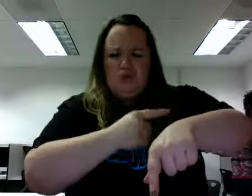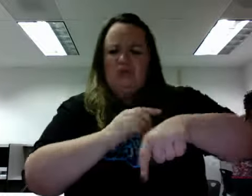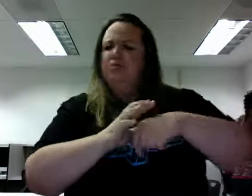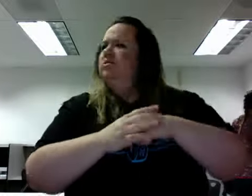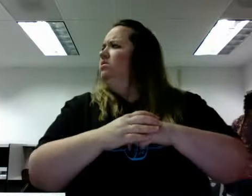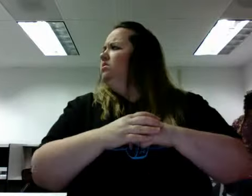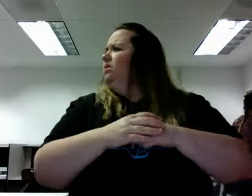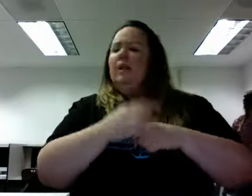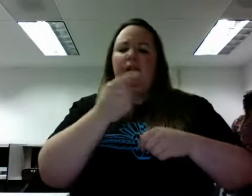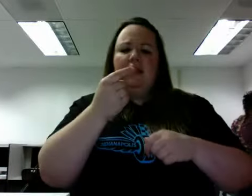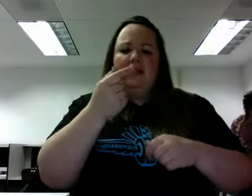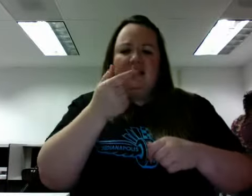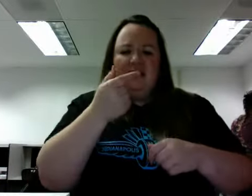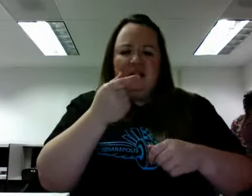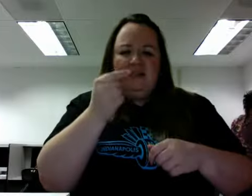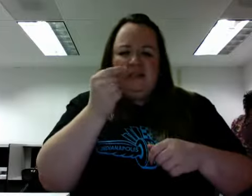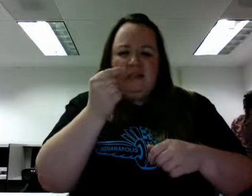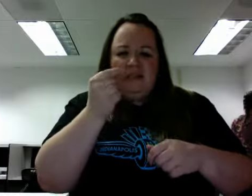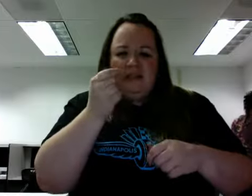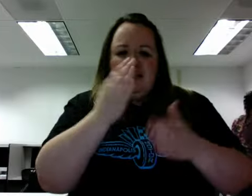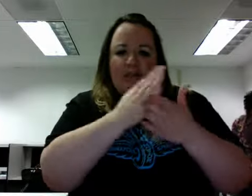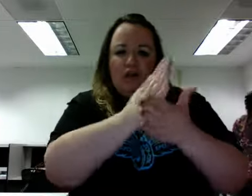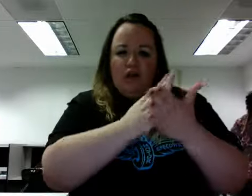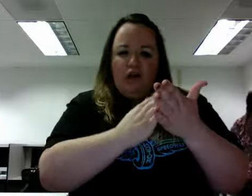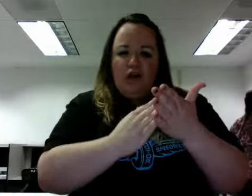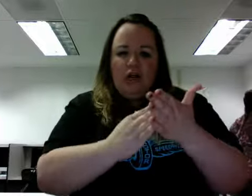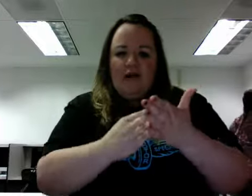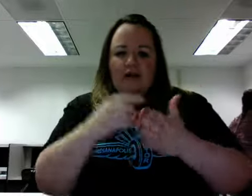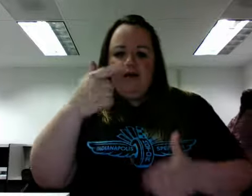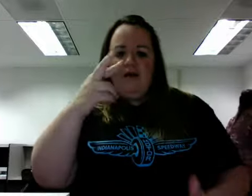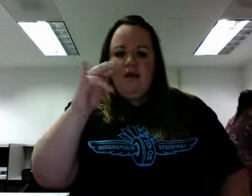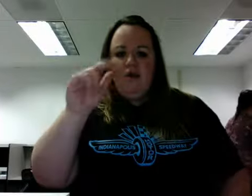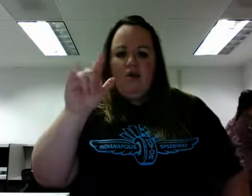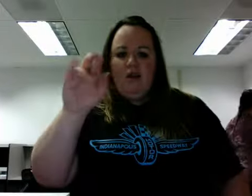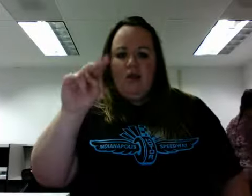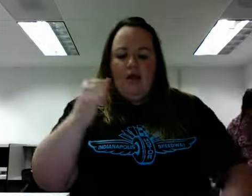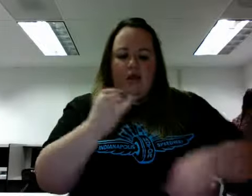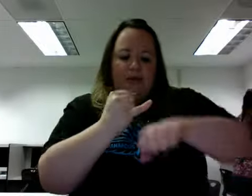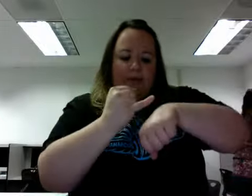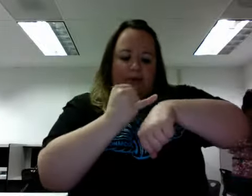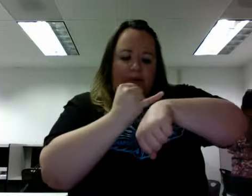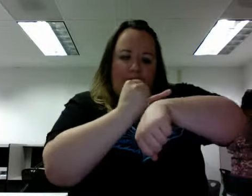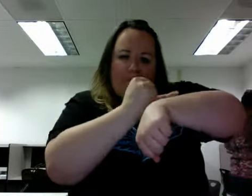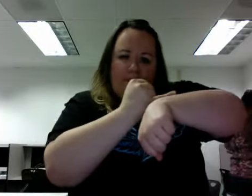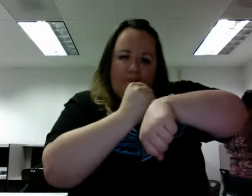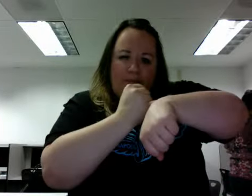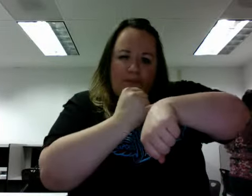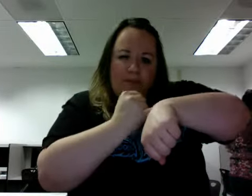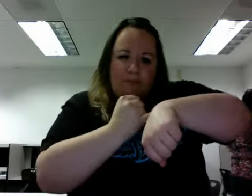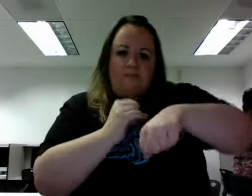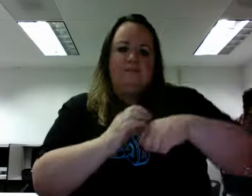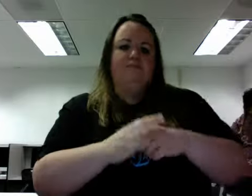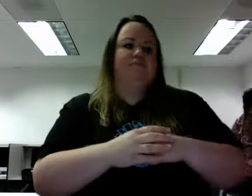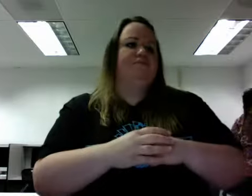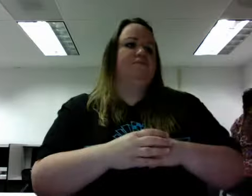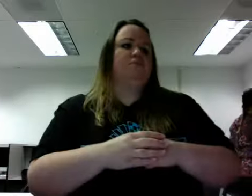crack. Now, that periosteum is going to be really important because the periosteum is a protecting sleeve